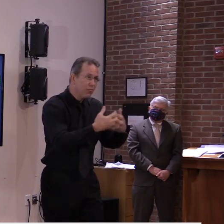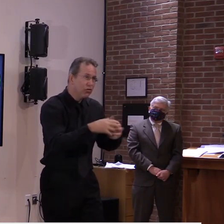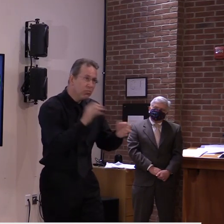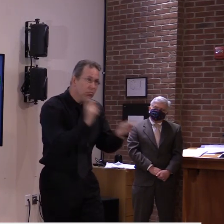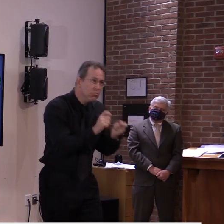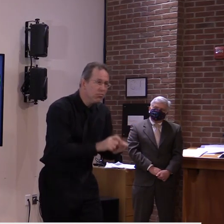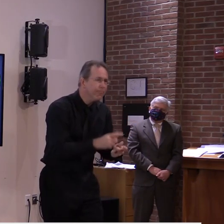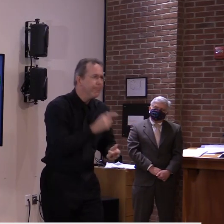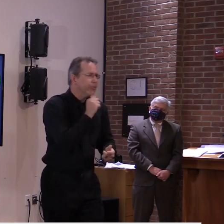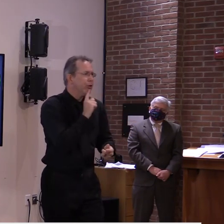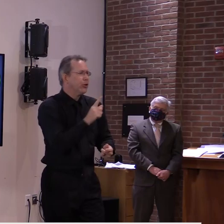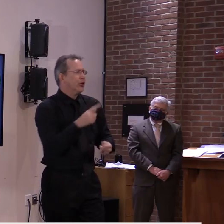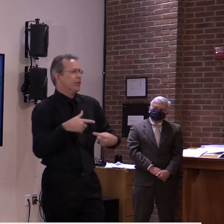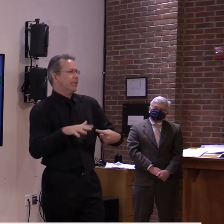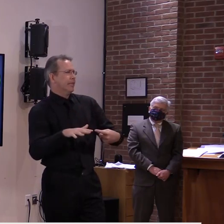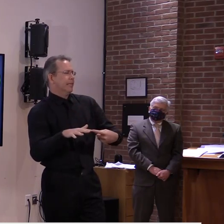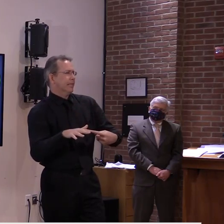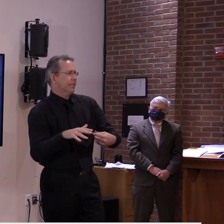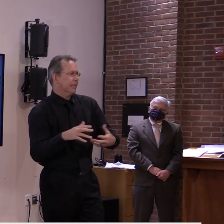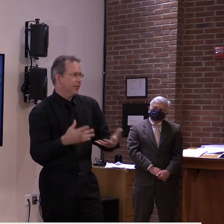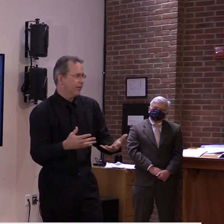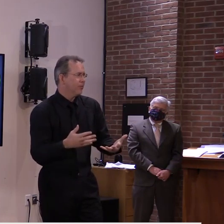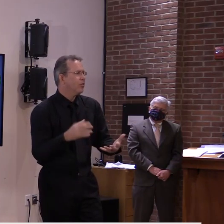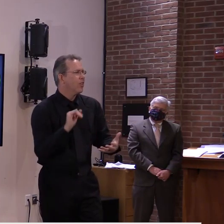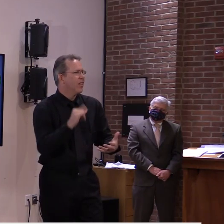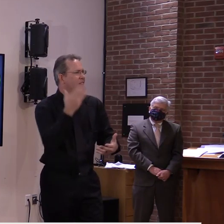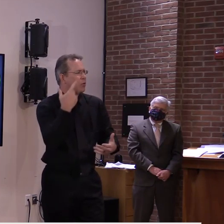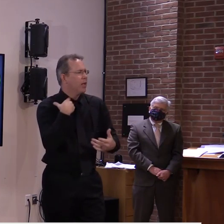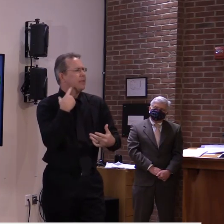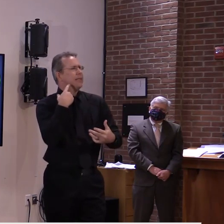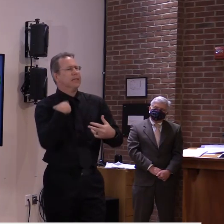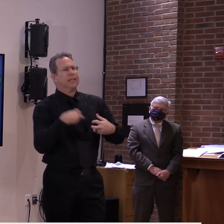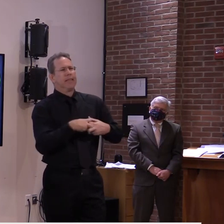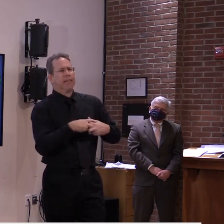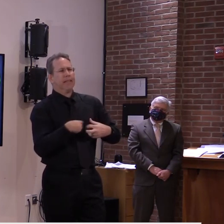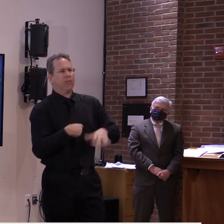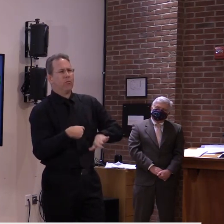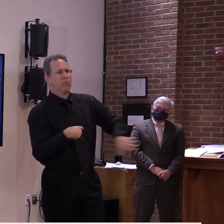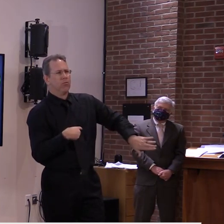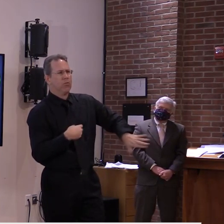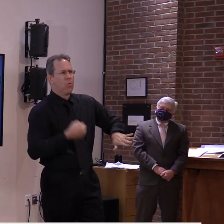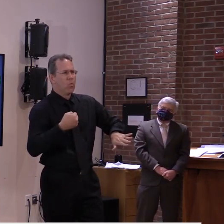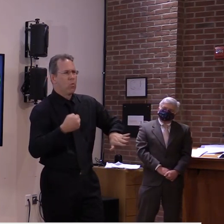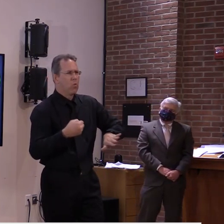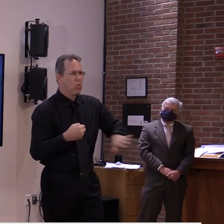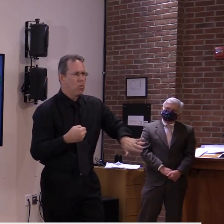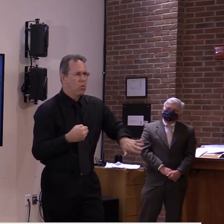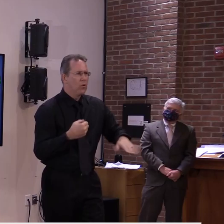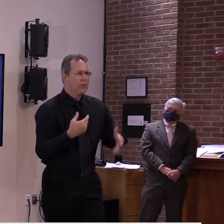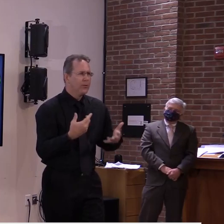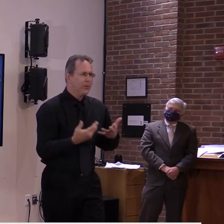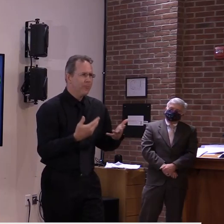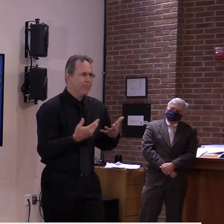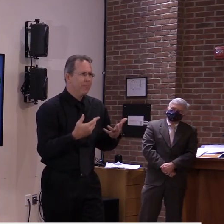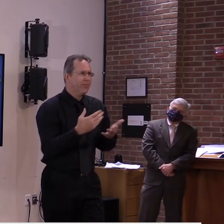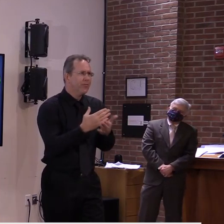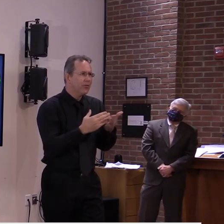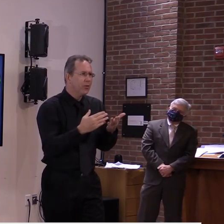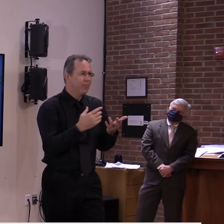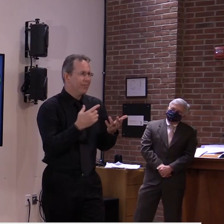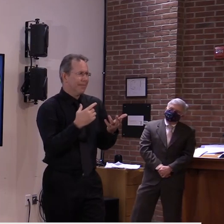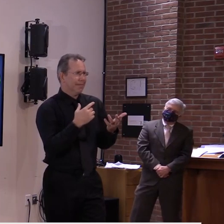That's the only rapid PCR that I'm aware of. They got emergency use authorization, and the majority of PCRs are